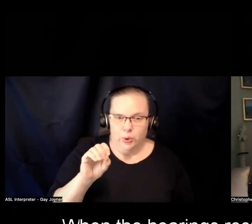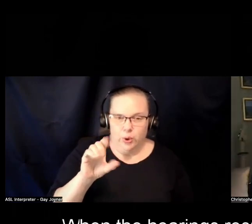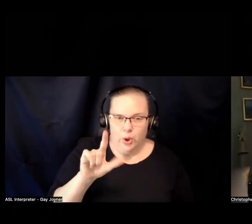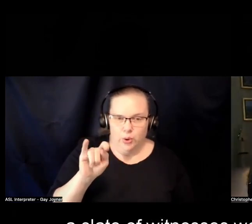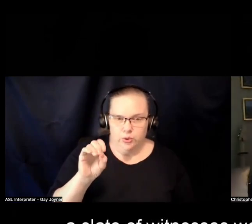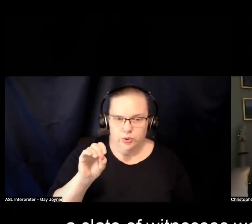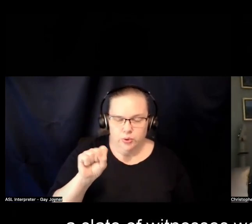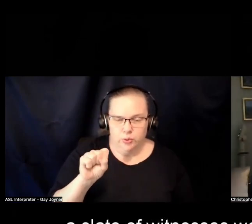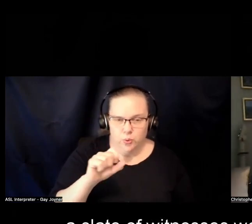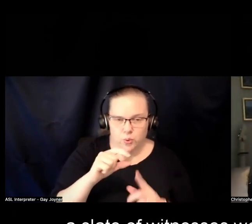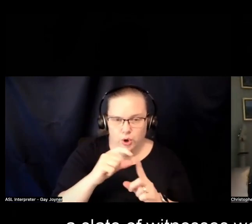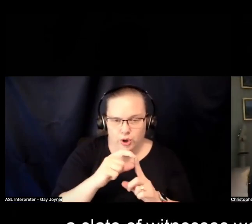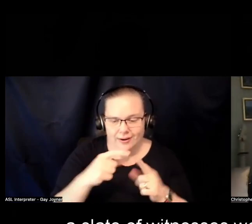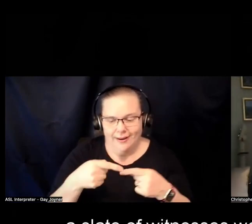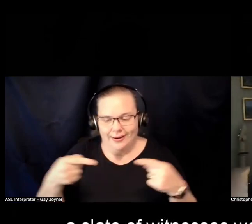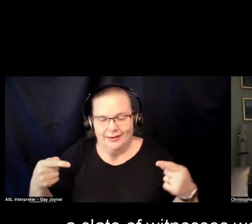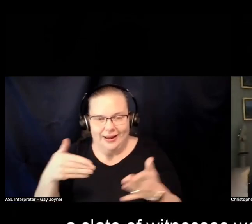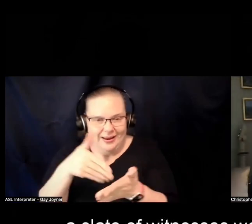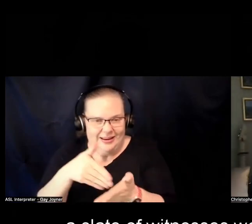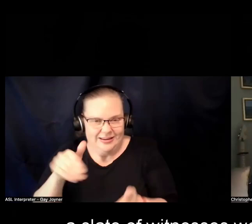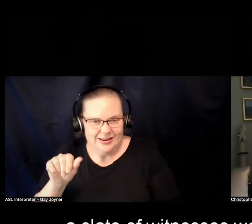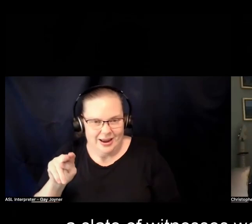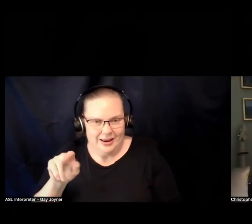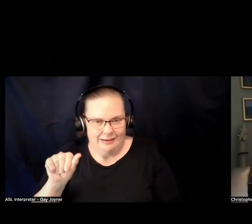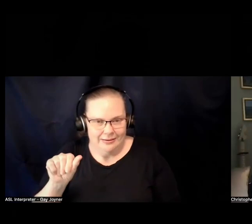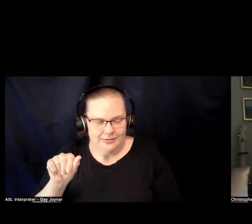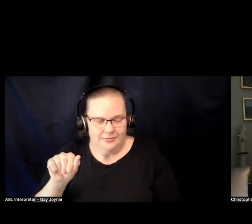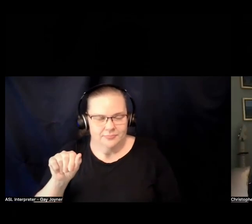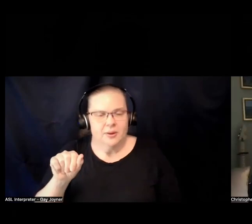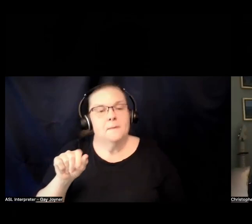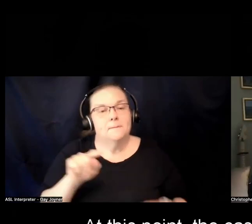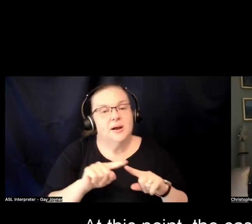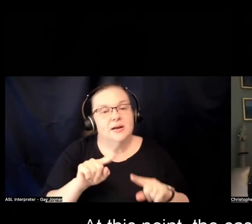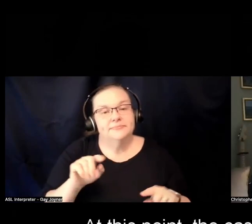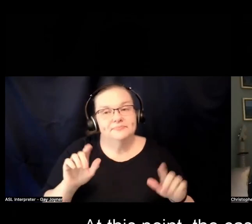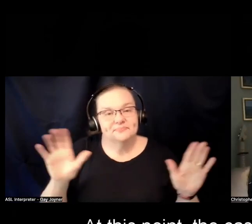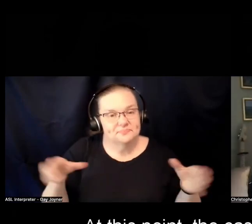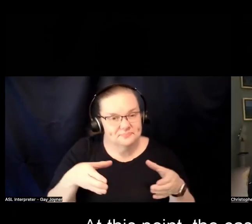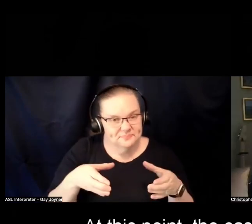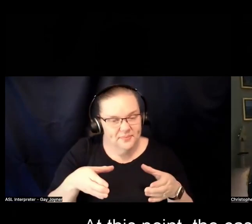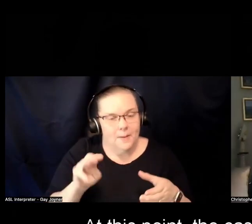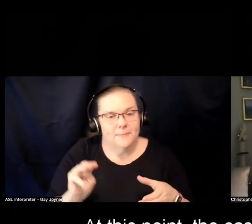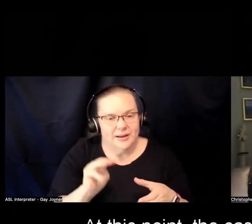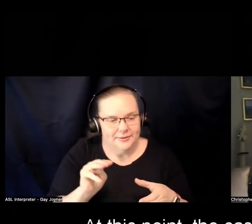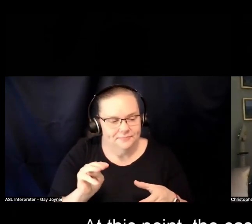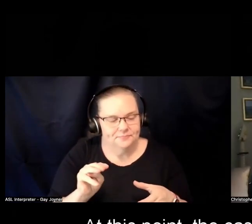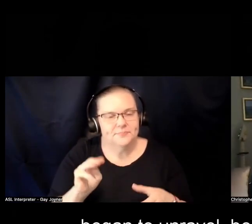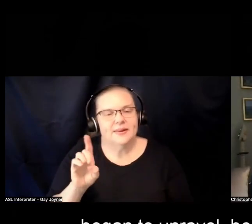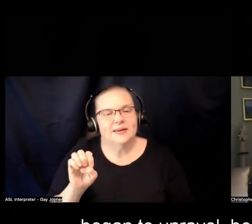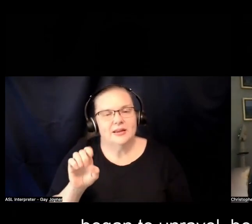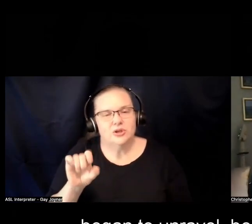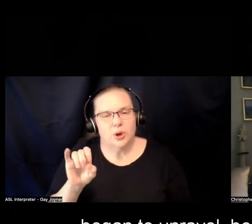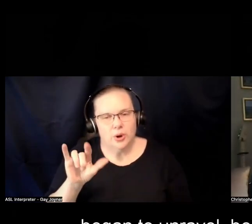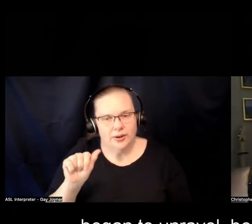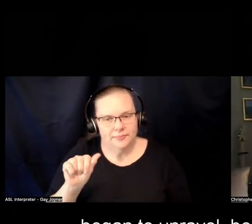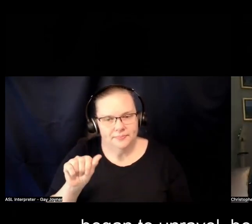11th, a slate of witnesses were to corroborate DeSola's story. At this point, the case against Anna Rosenberg began